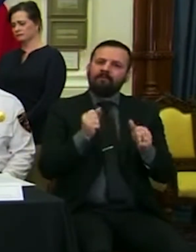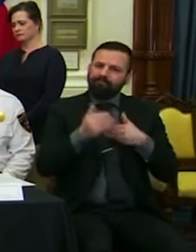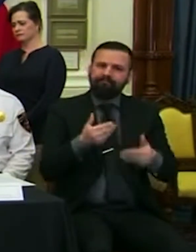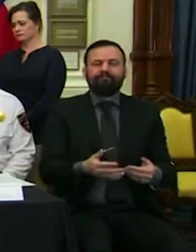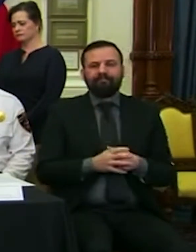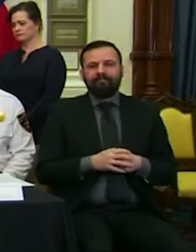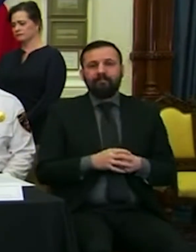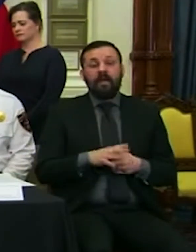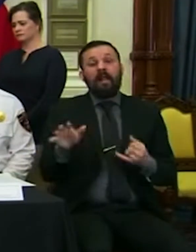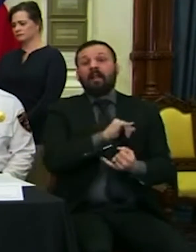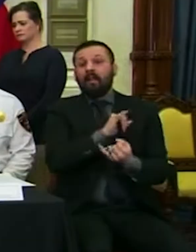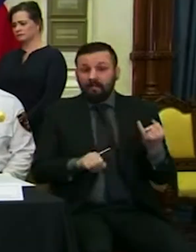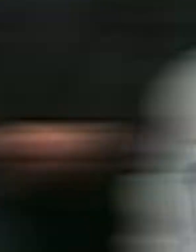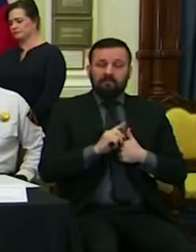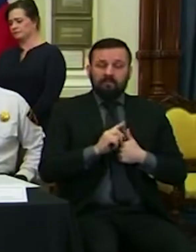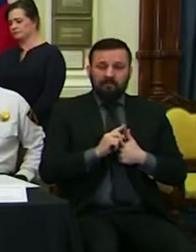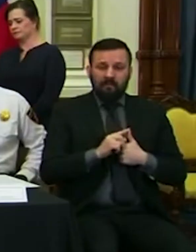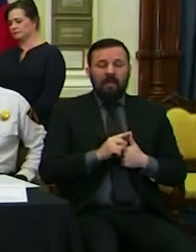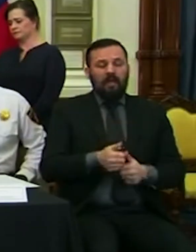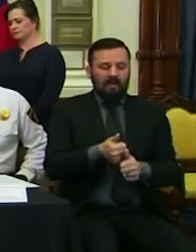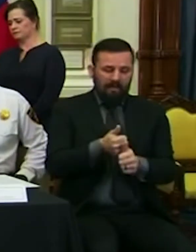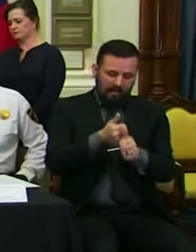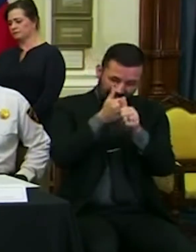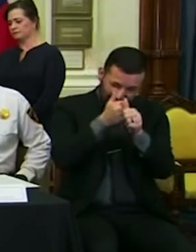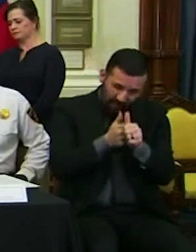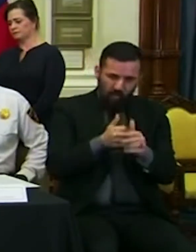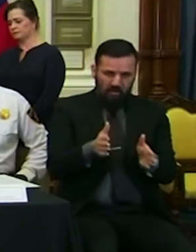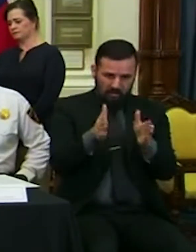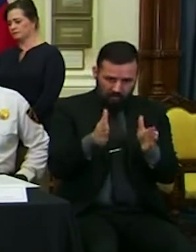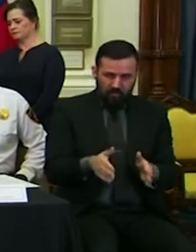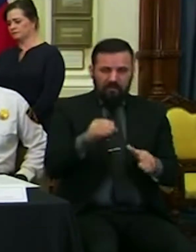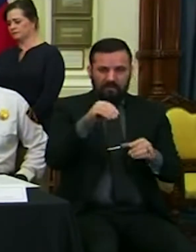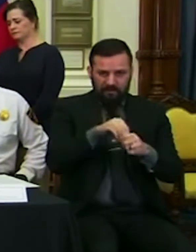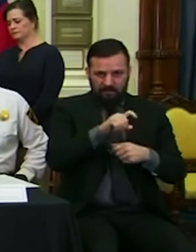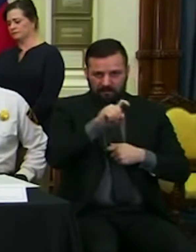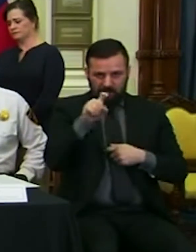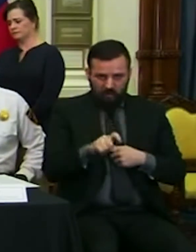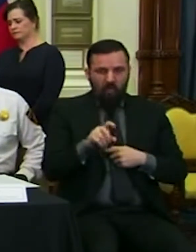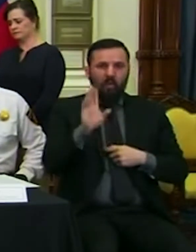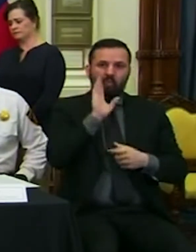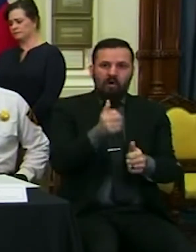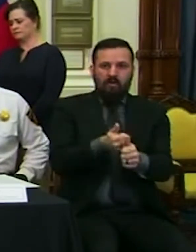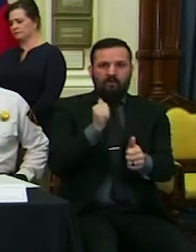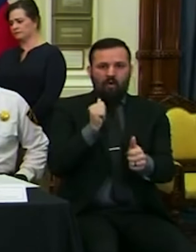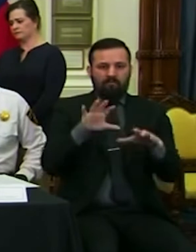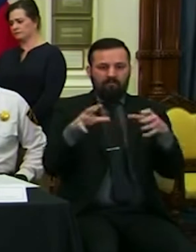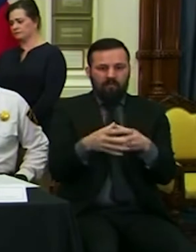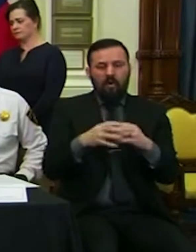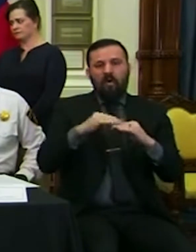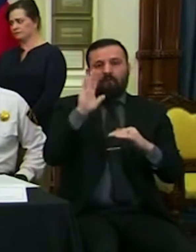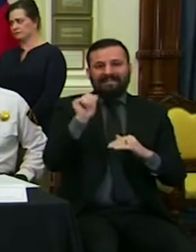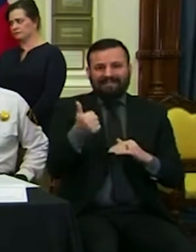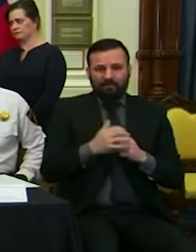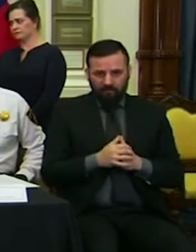message you can say Texans saw coming. Every person in Texas shall avoid social gatherings in groups of more than